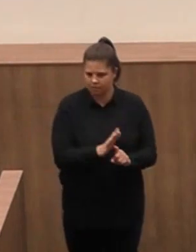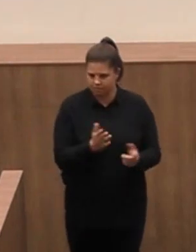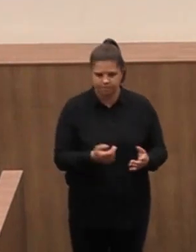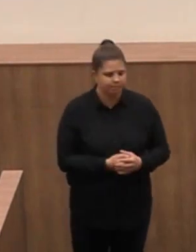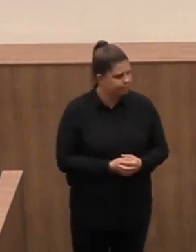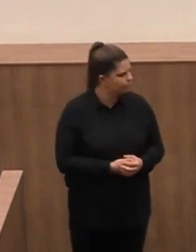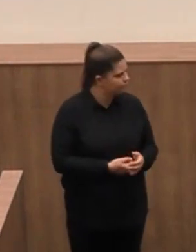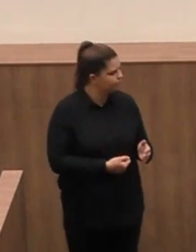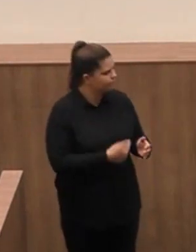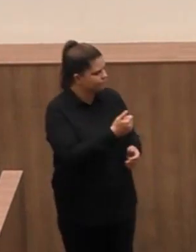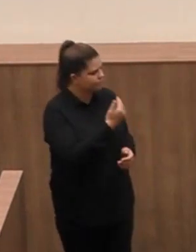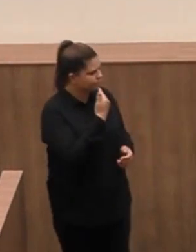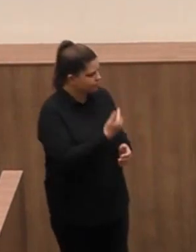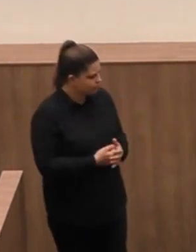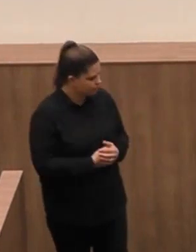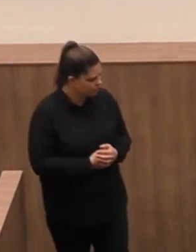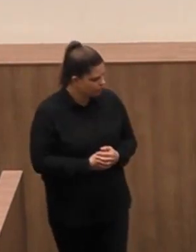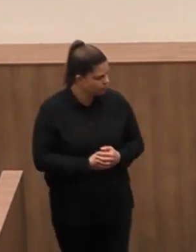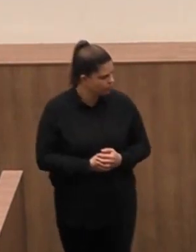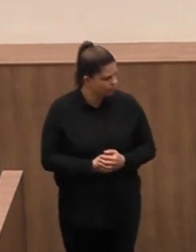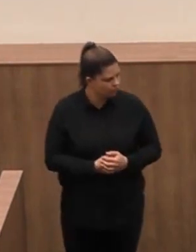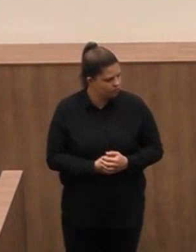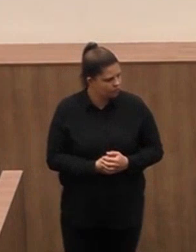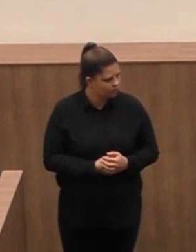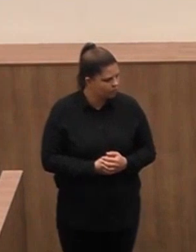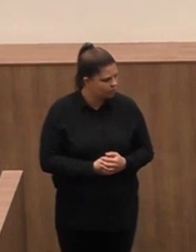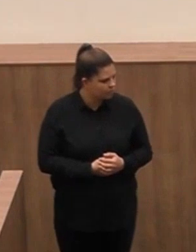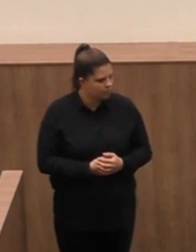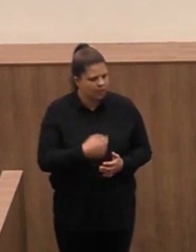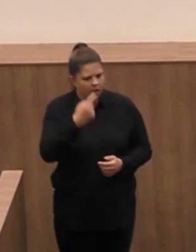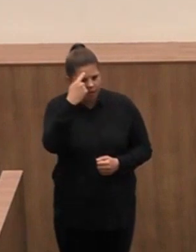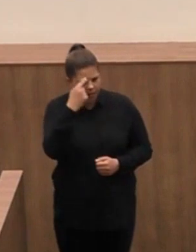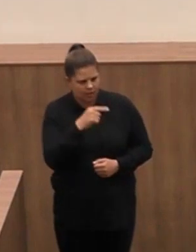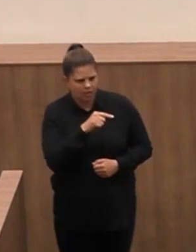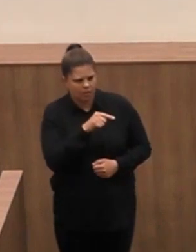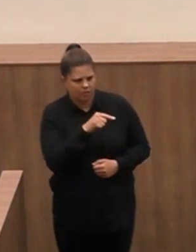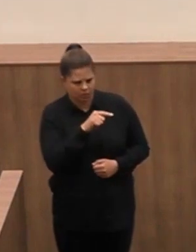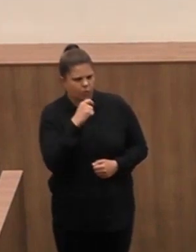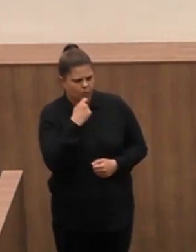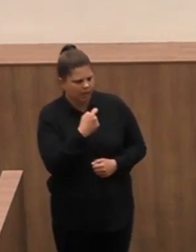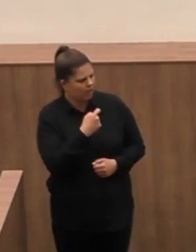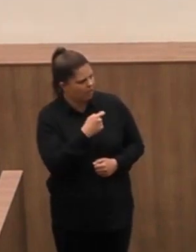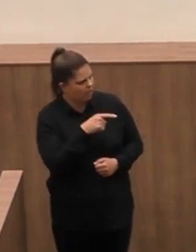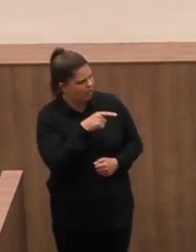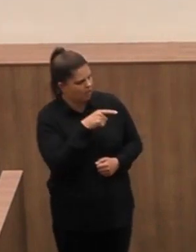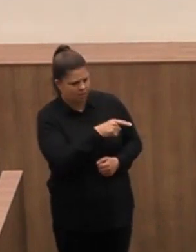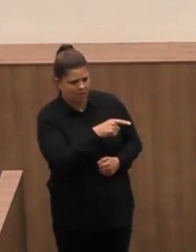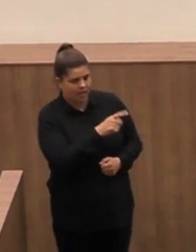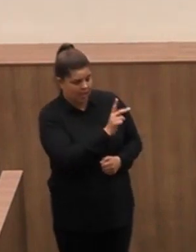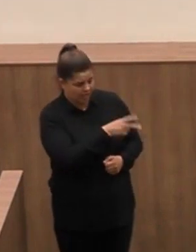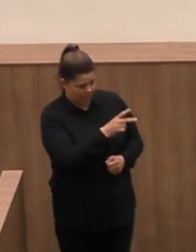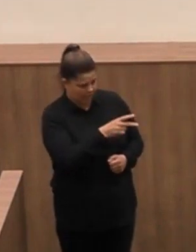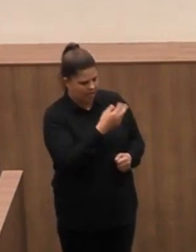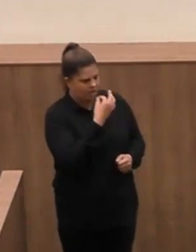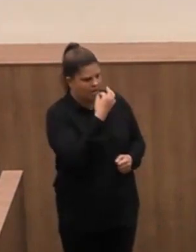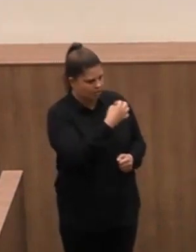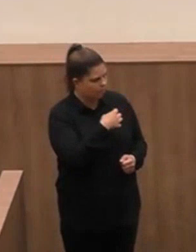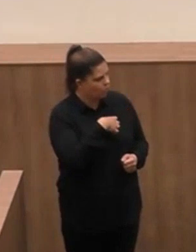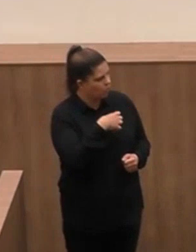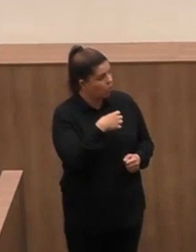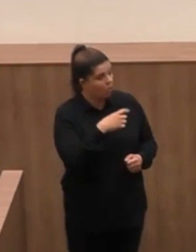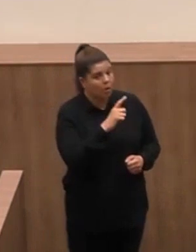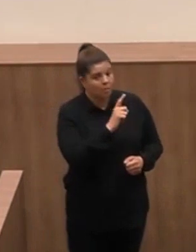Rachel. I am going to come back to your question, but I feel like what you just said is a really good segue to ask Sam a question. So